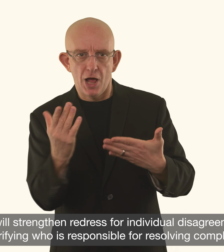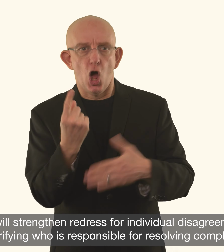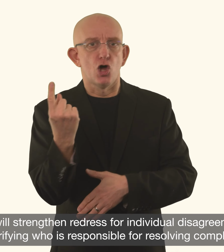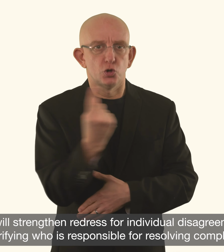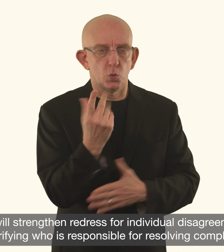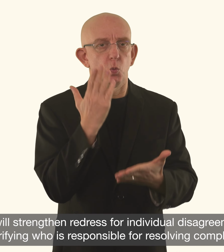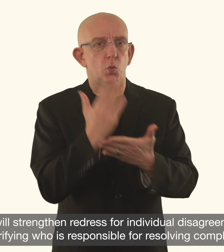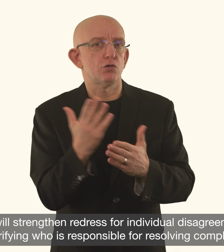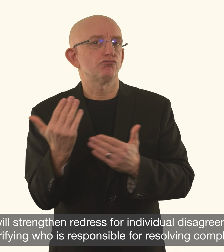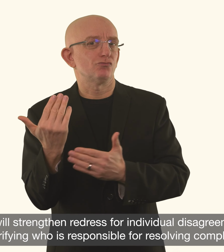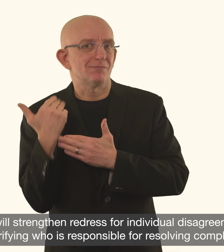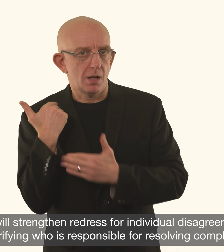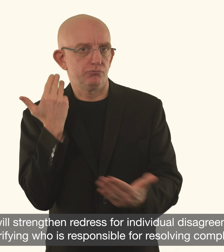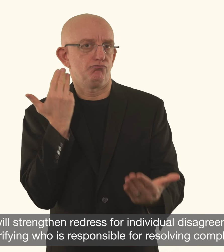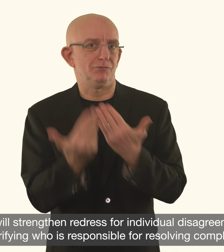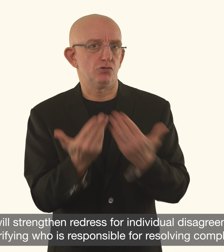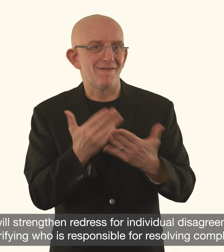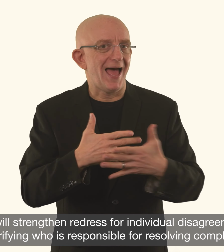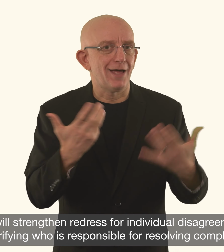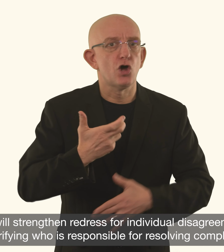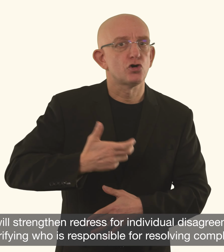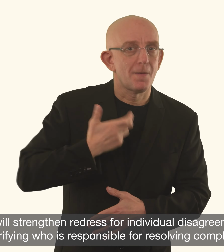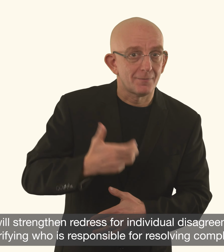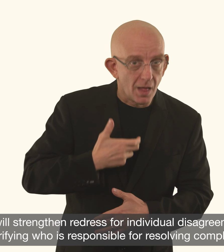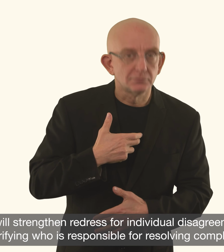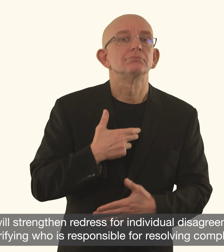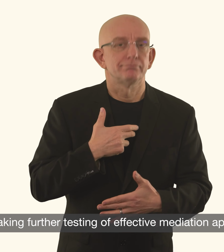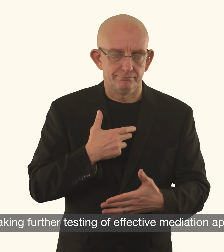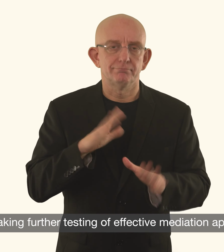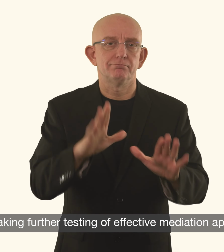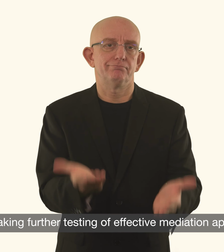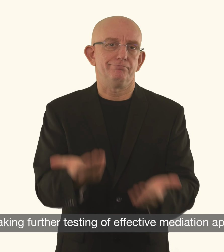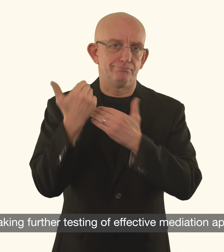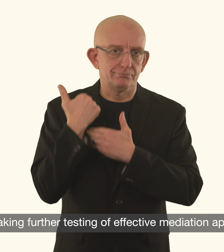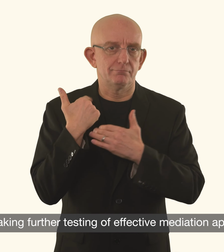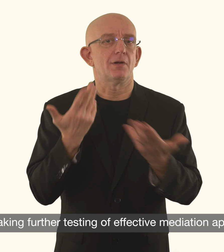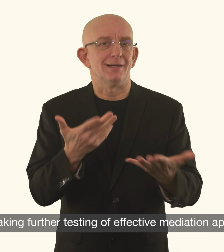responsible for resolving complaints and undertaking further testing of effective mediation approaches.